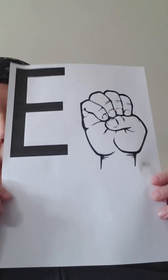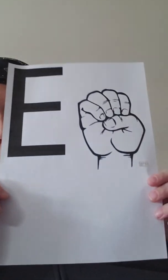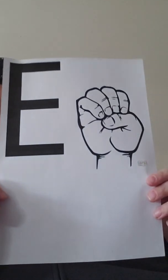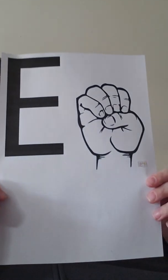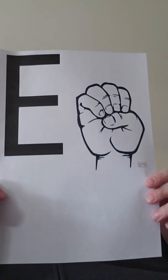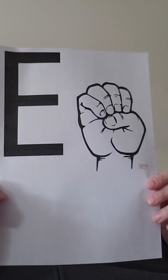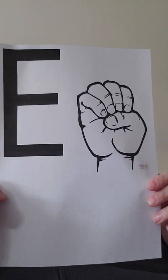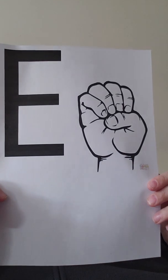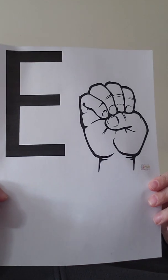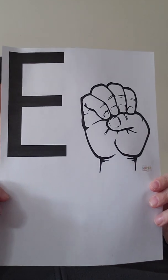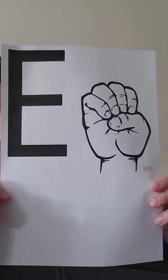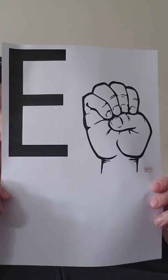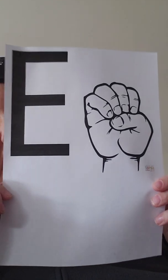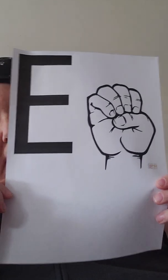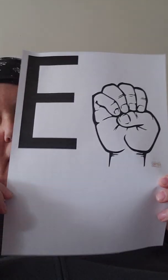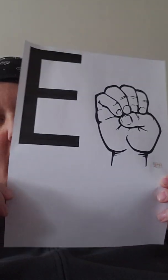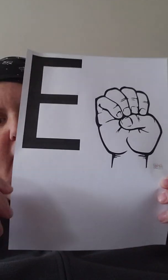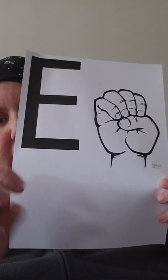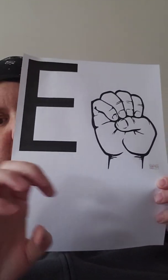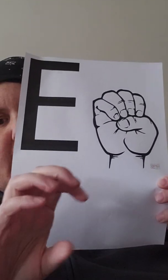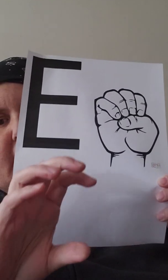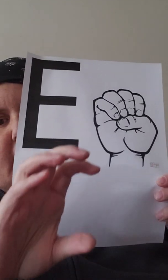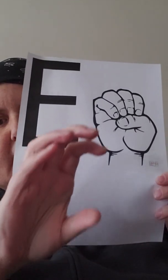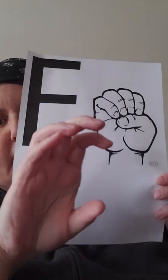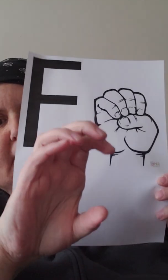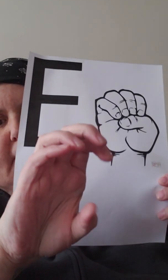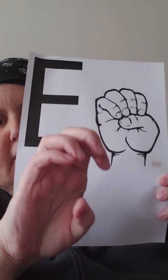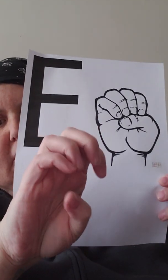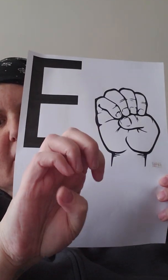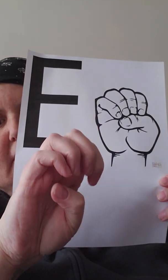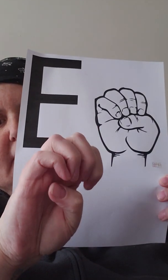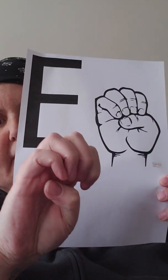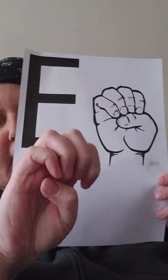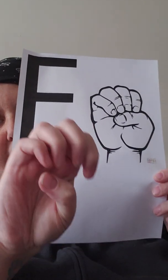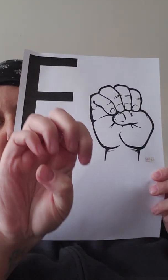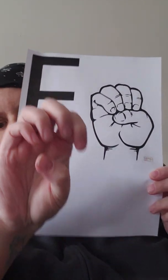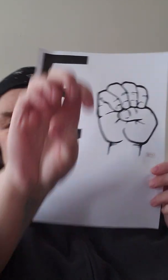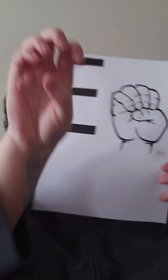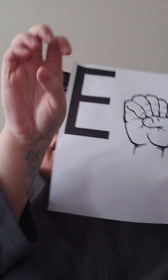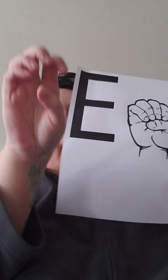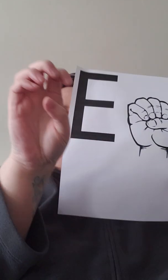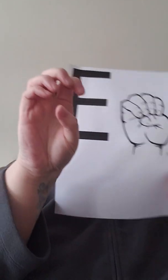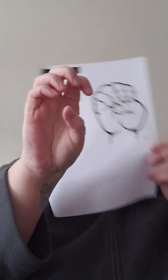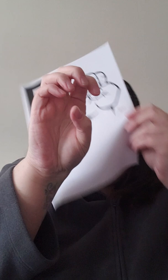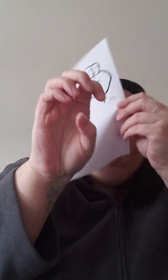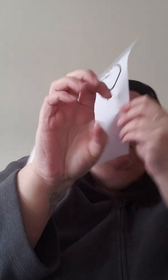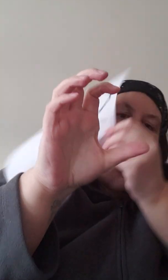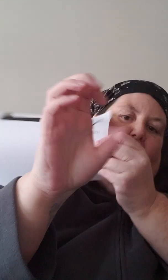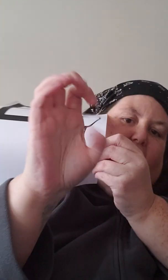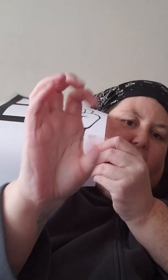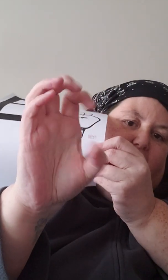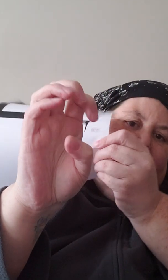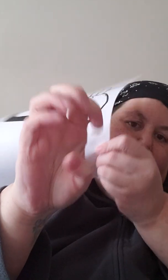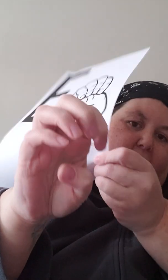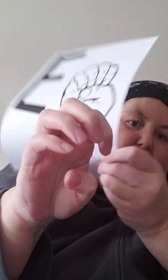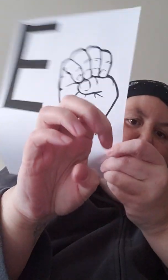learn today is E. So this one is pretty much all your fingertips. It's kind of, I can feel it in my thumb,